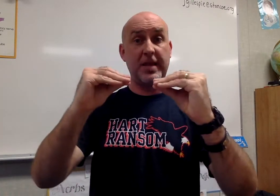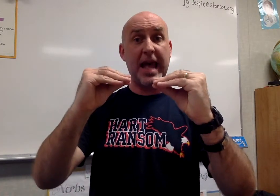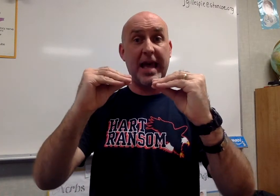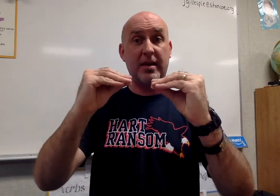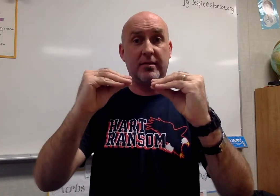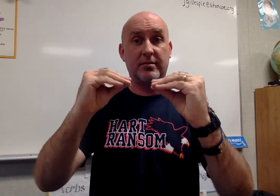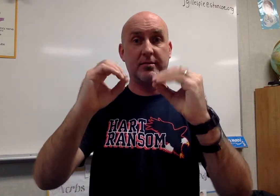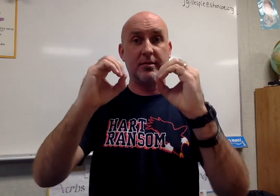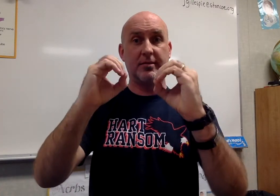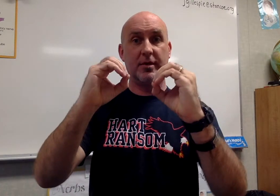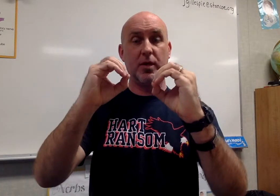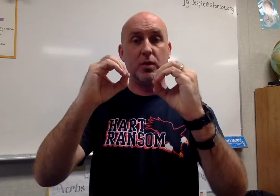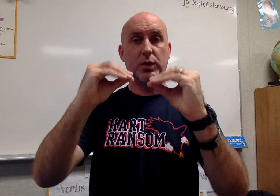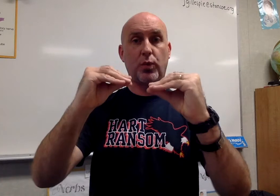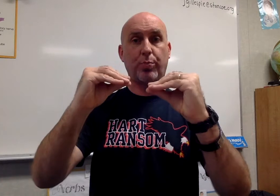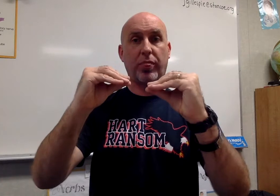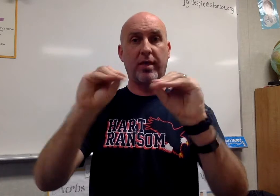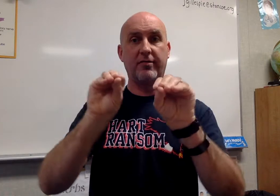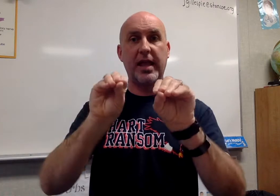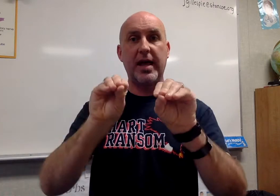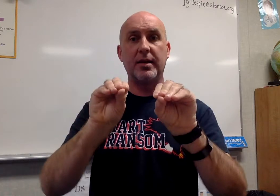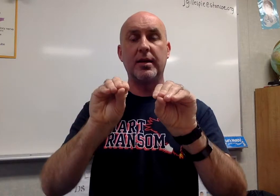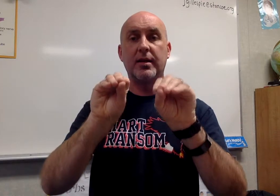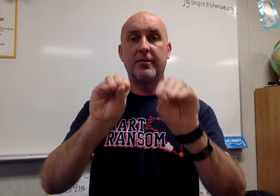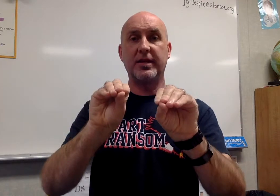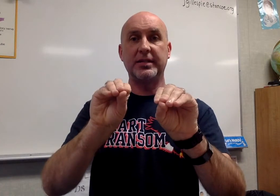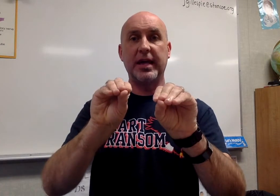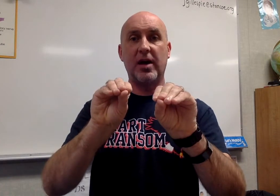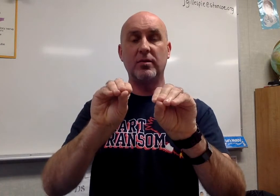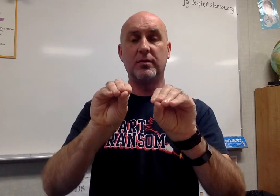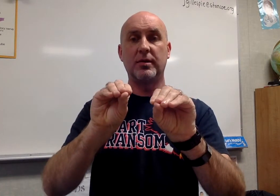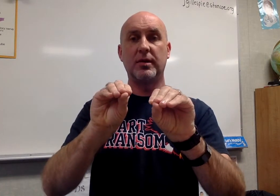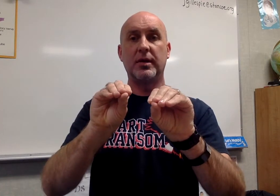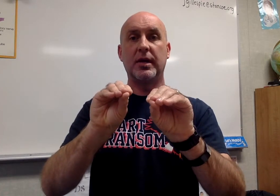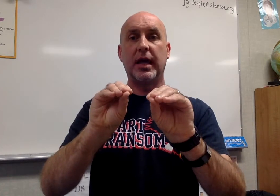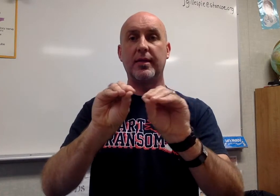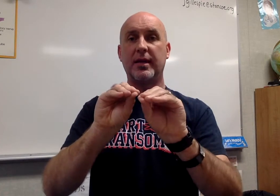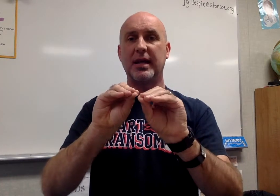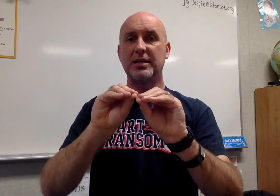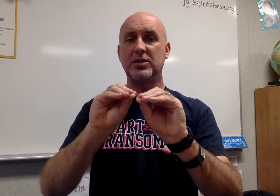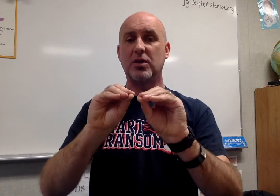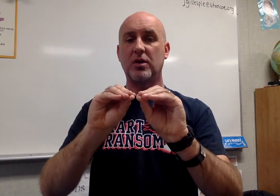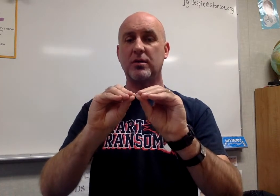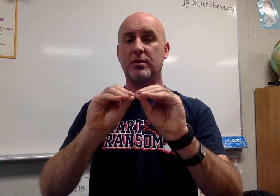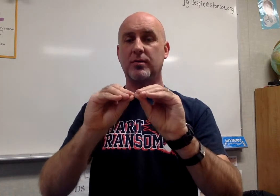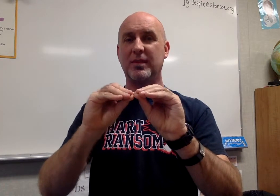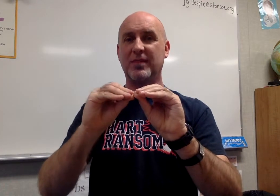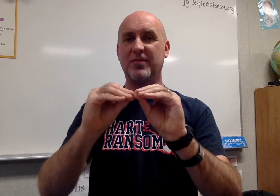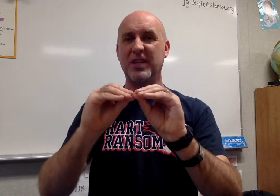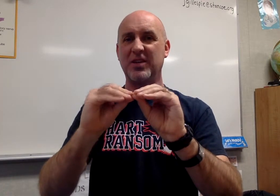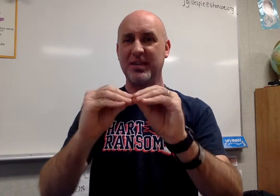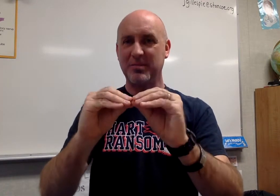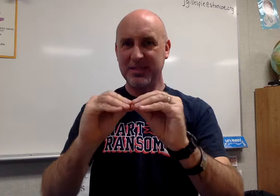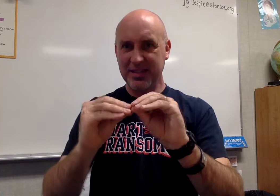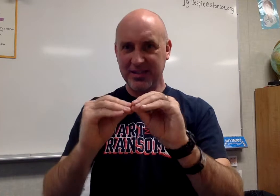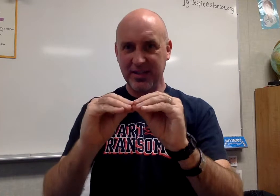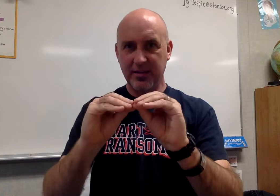flat. O's flat, facing out, and they kind of start with the fingertips touching a little